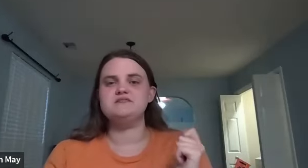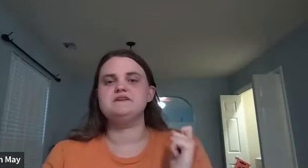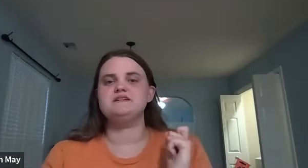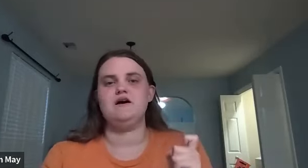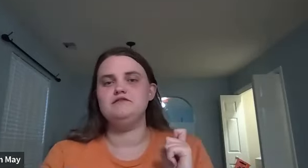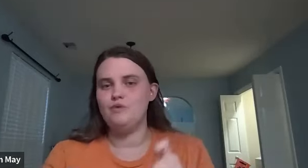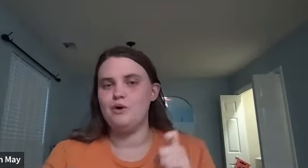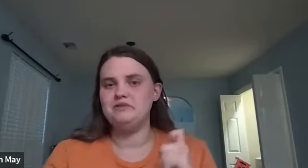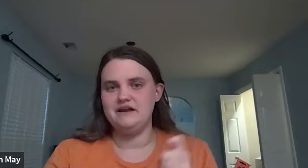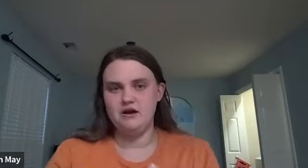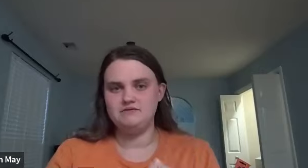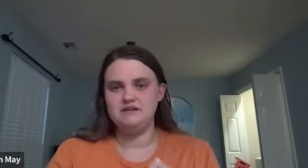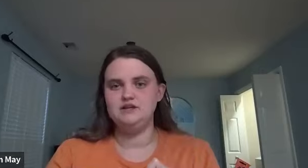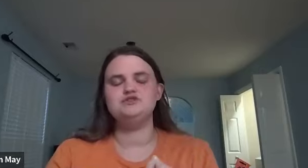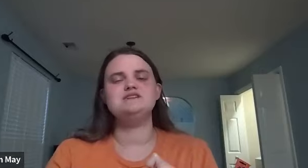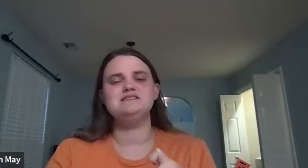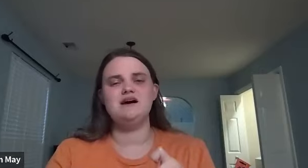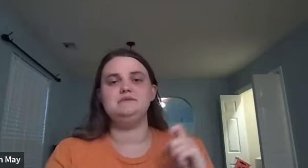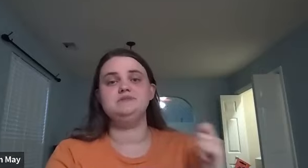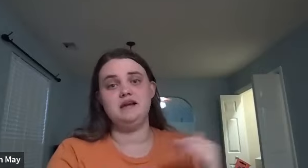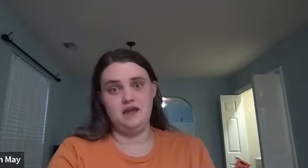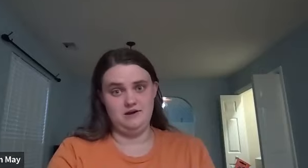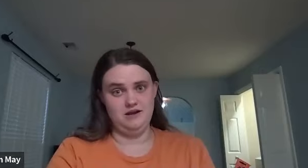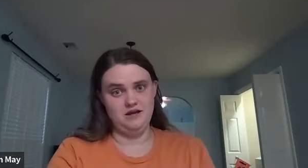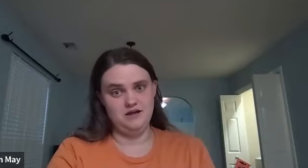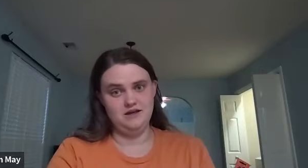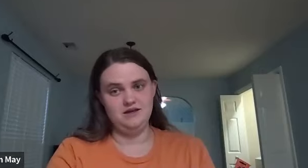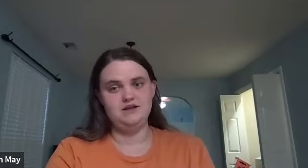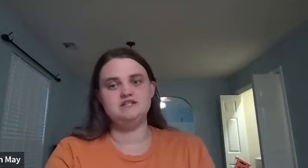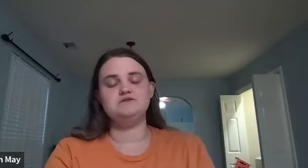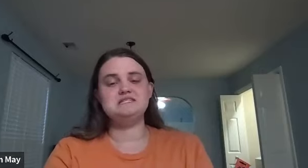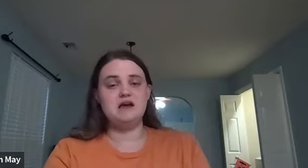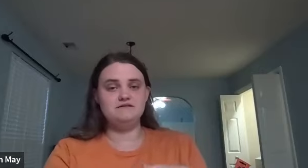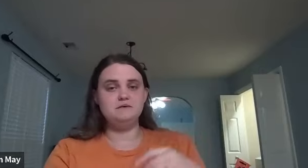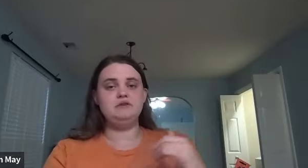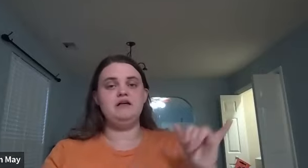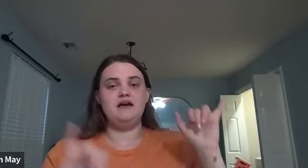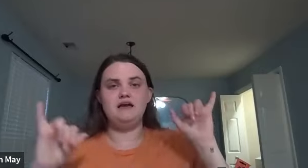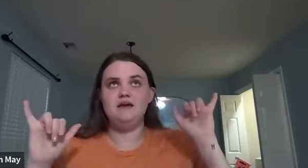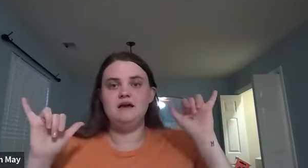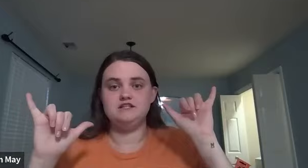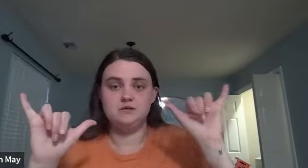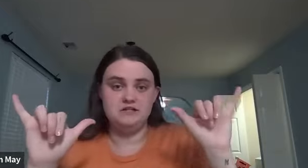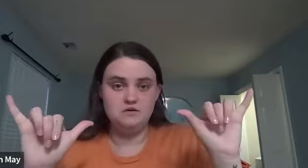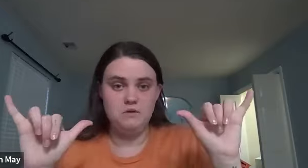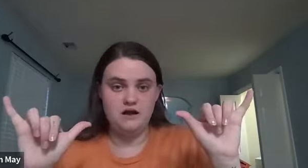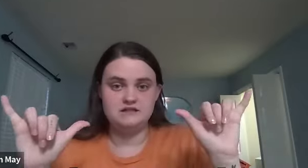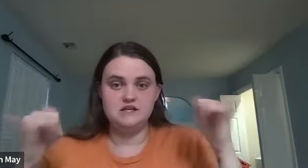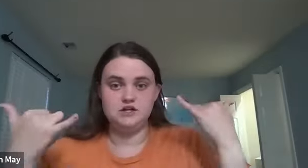specific sign for playground. You just sign play area. So the sign for play is going to be 2 Y's, and you're going to